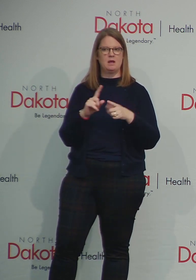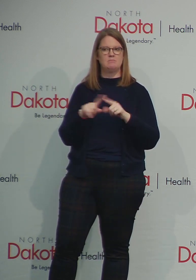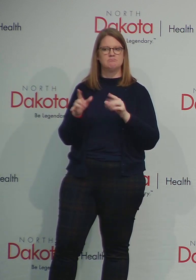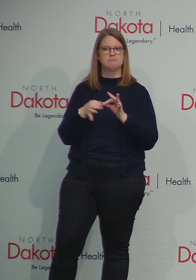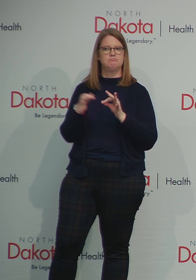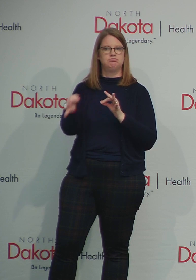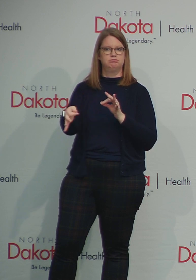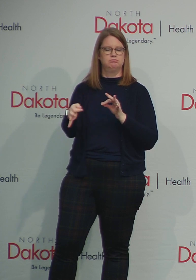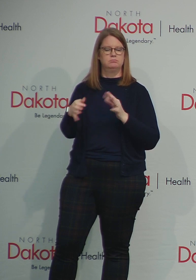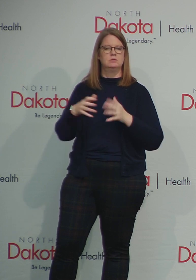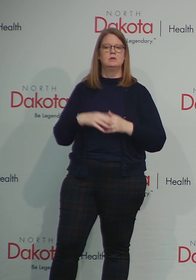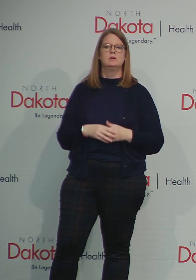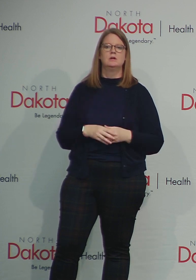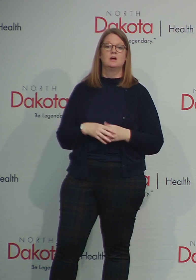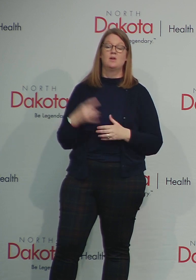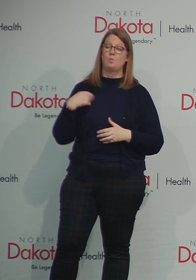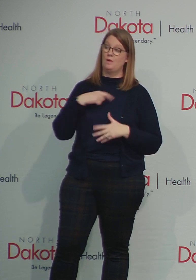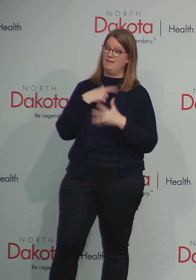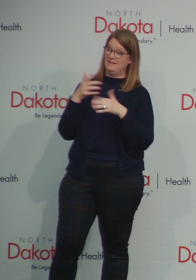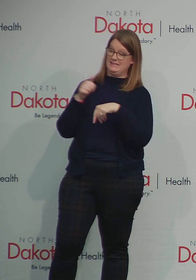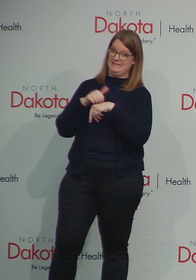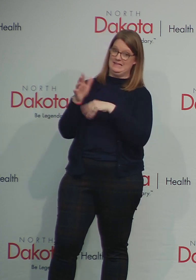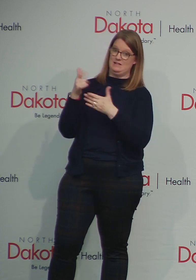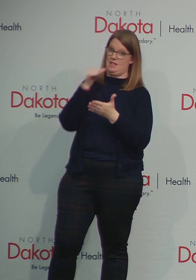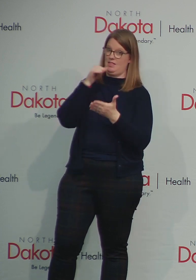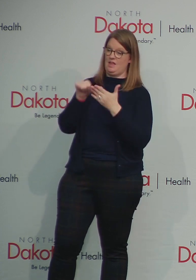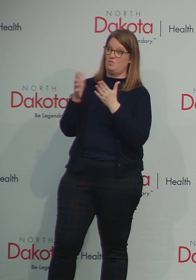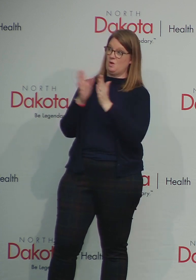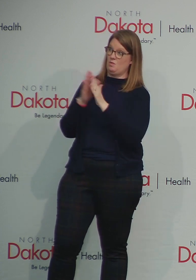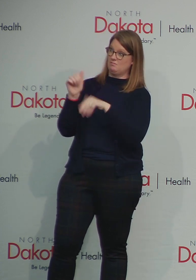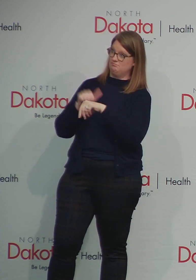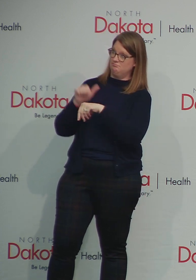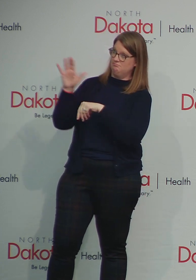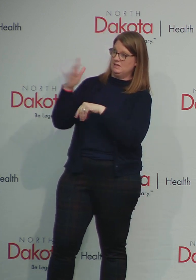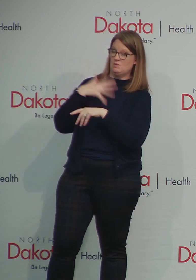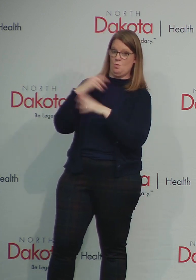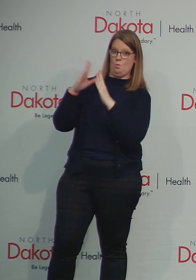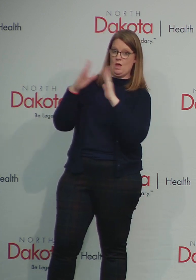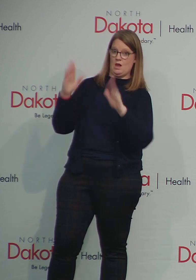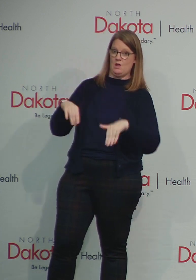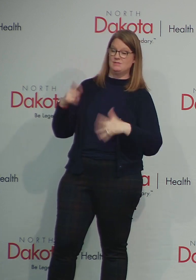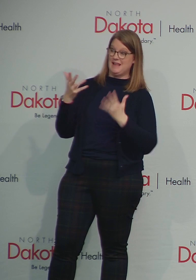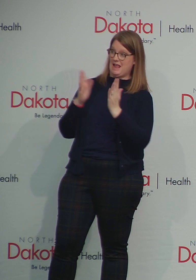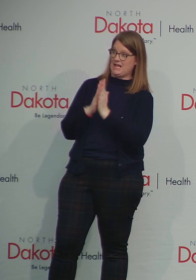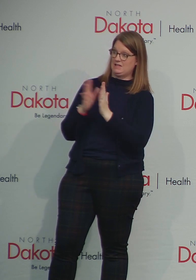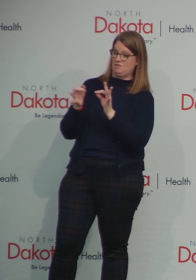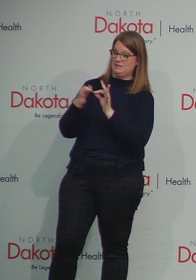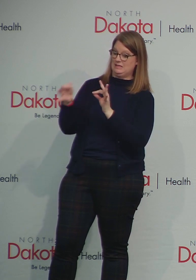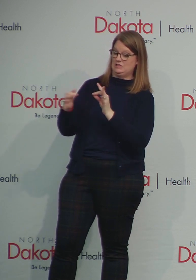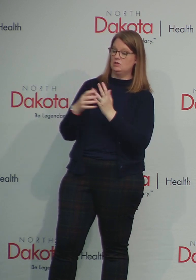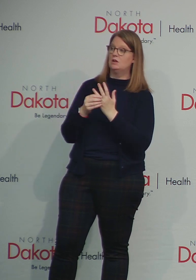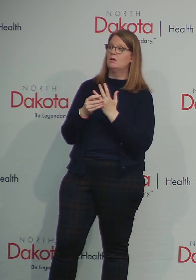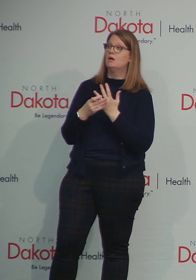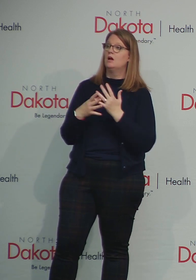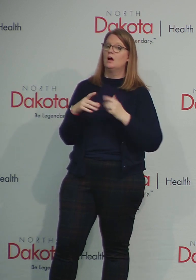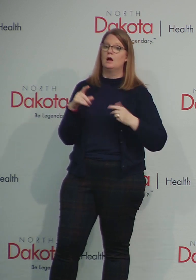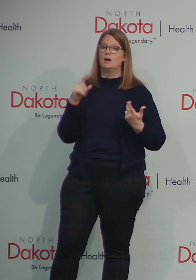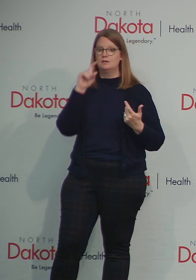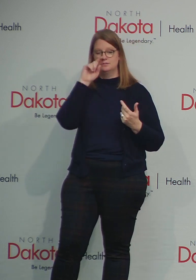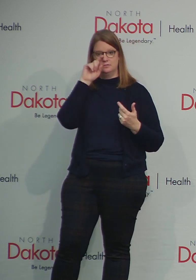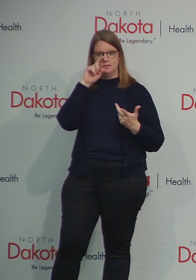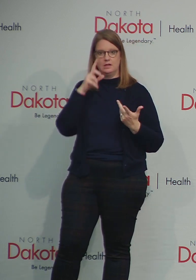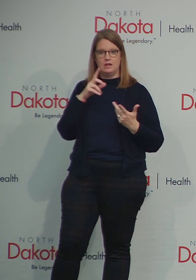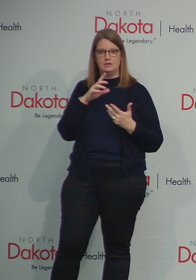incredibly grateful. We had sent a letter of request to the White House asking for this extension and to all the